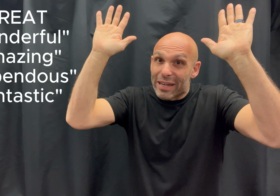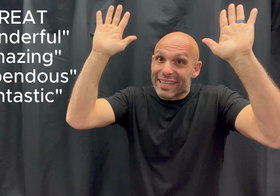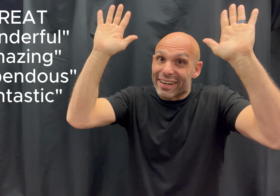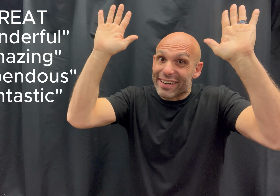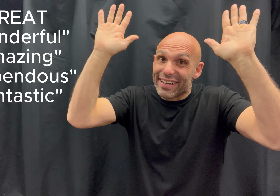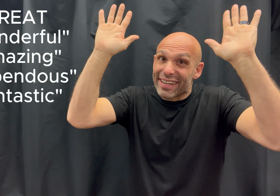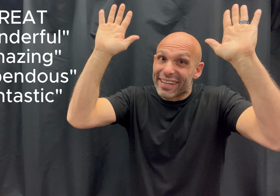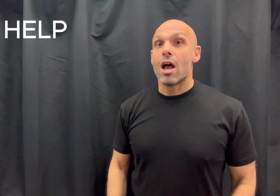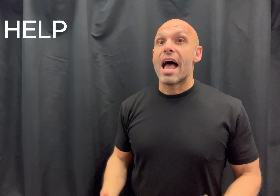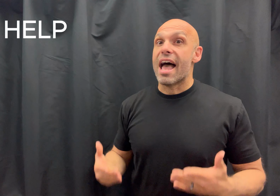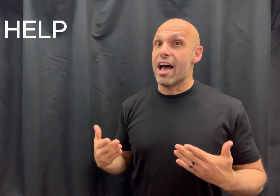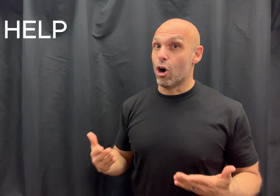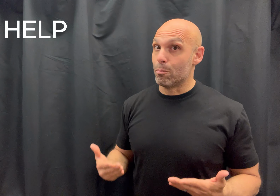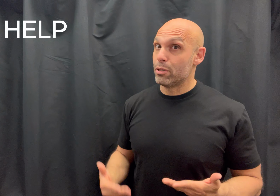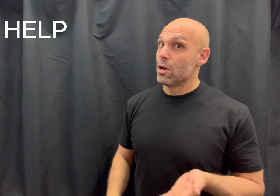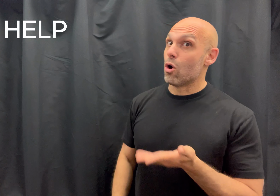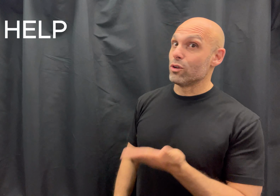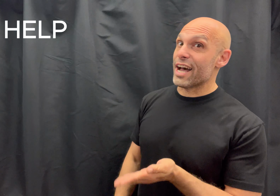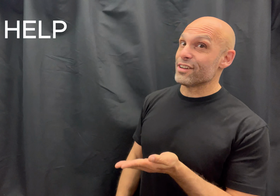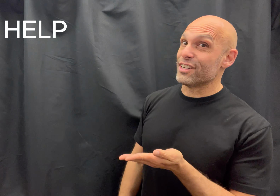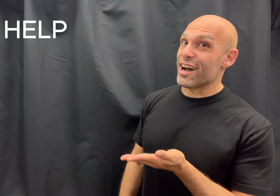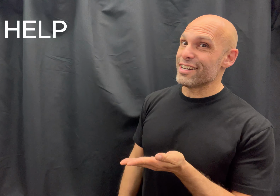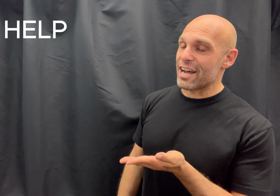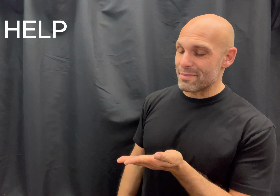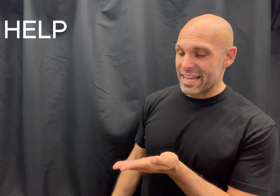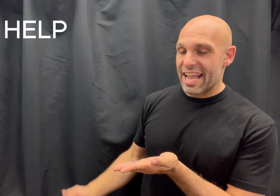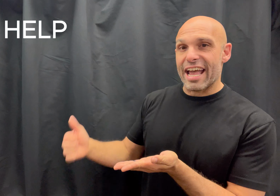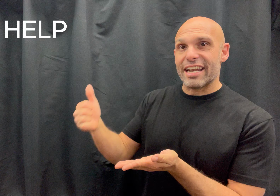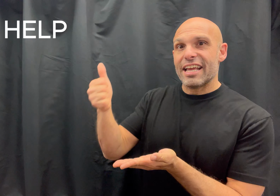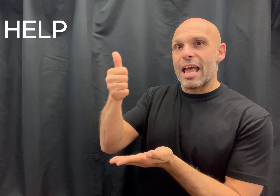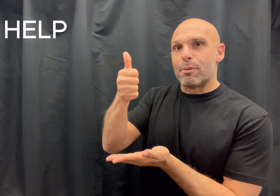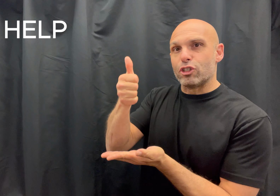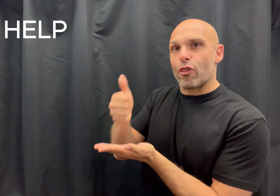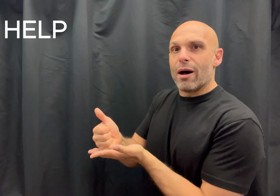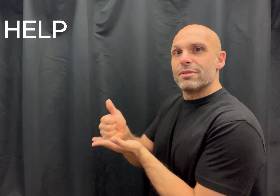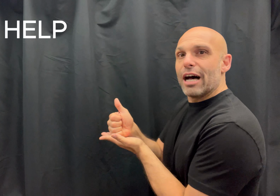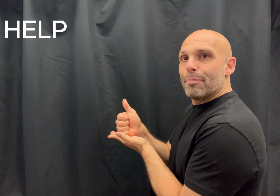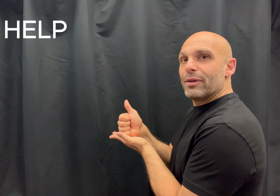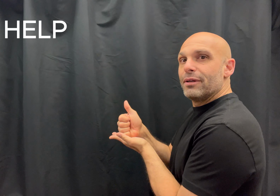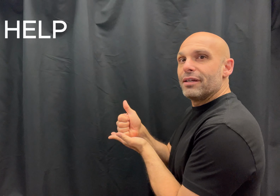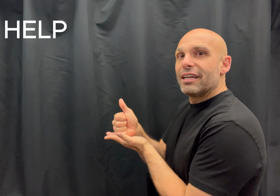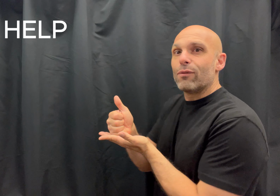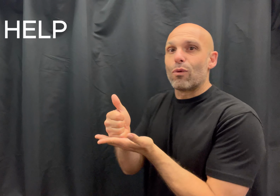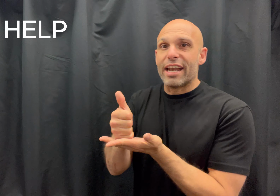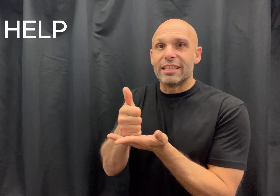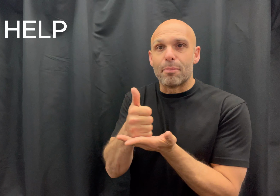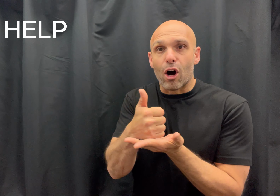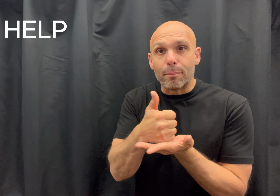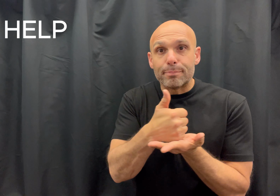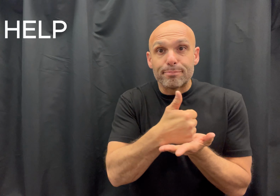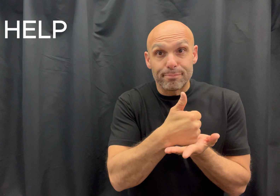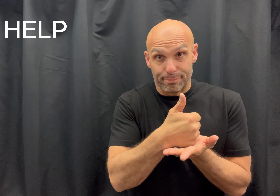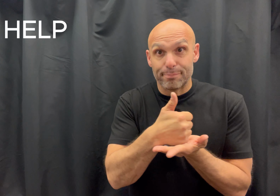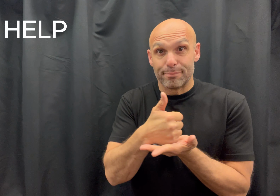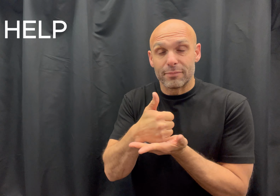there. Help. Hold out your non-dominant hand and put your thumbs up right in the palm.